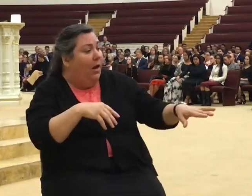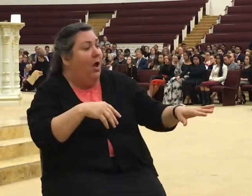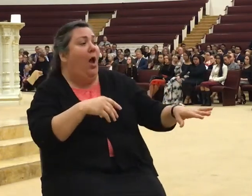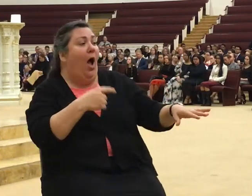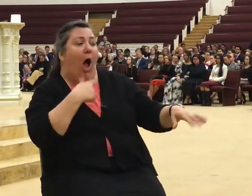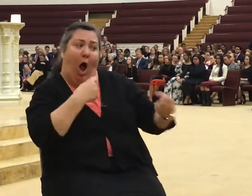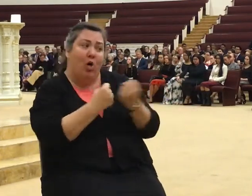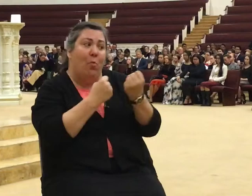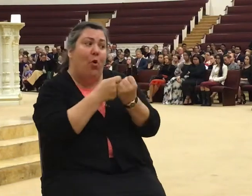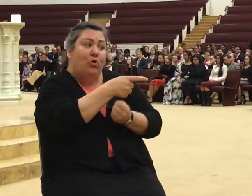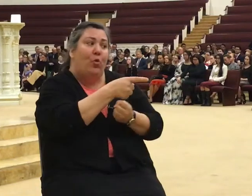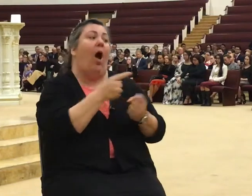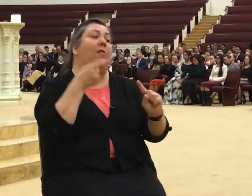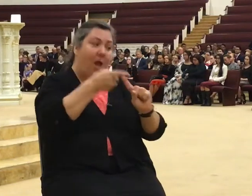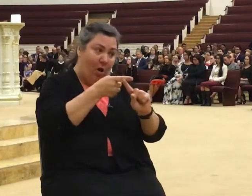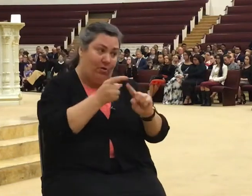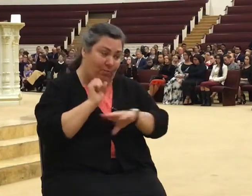your back until you get over